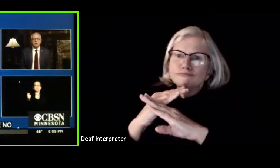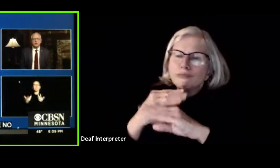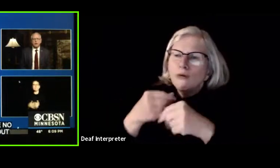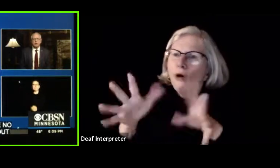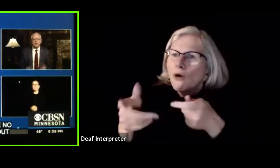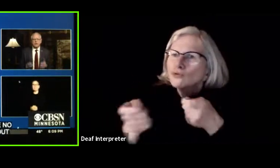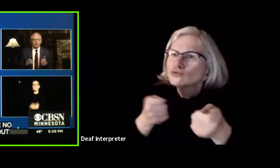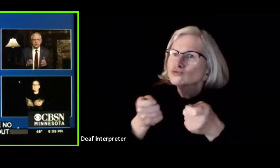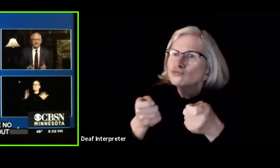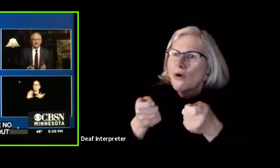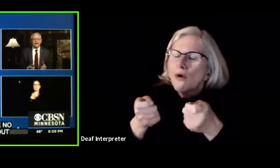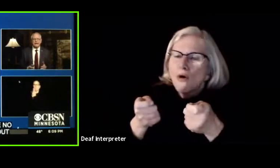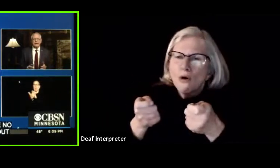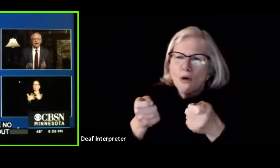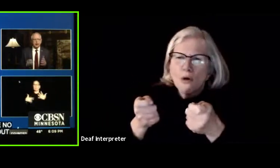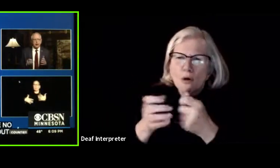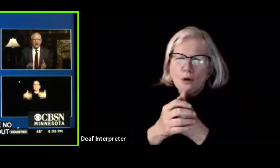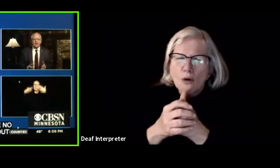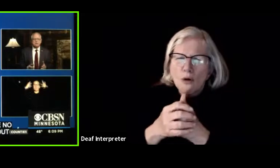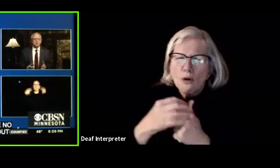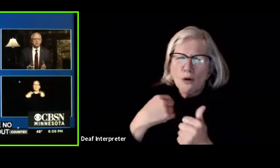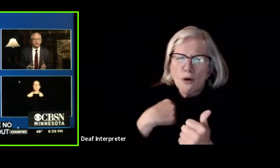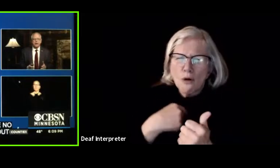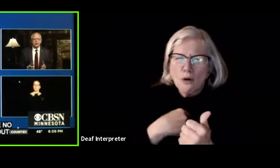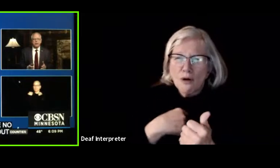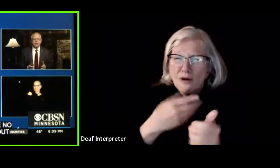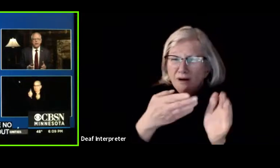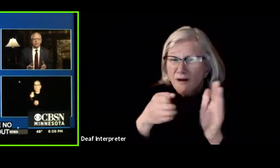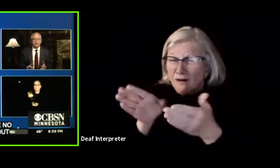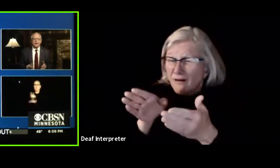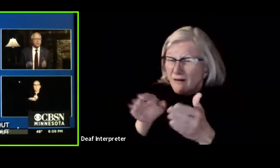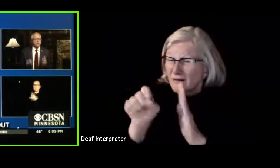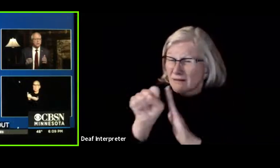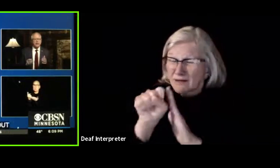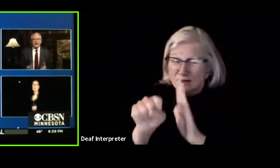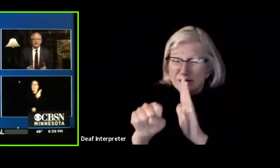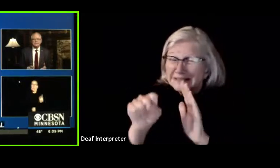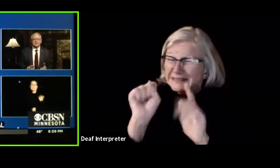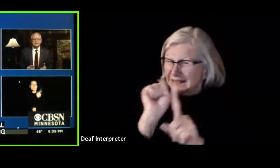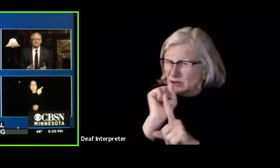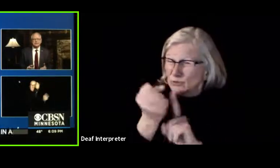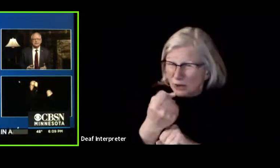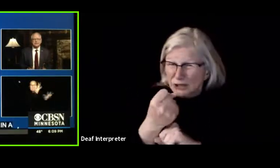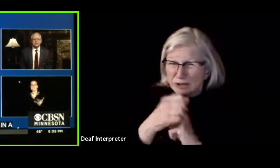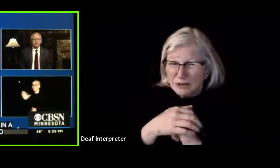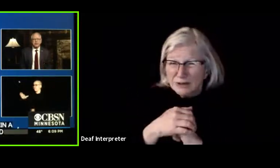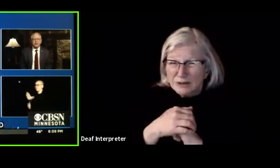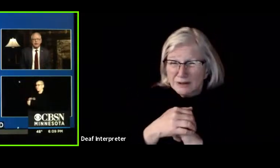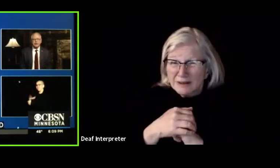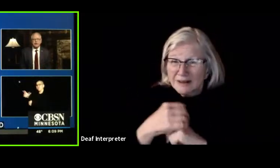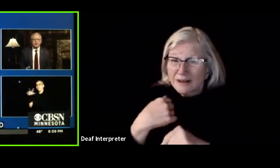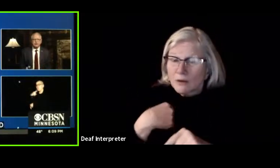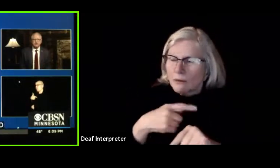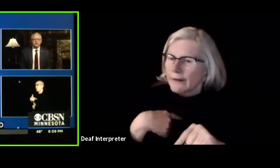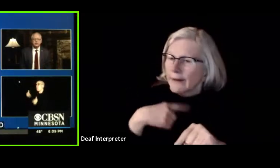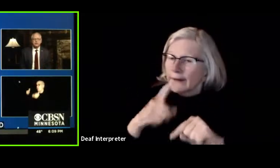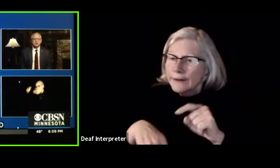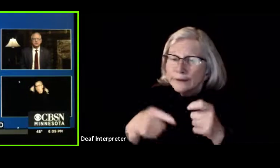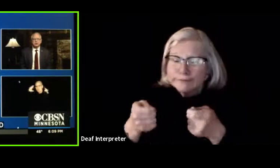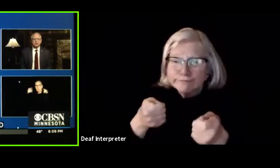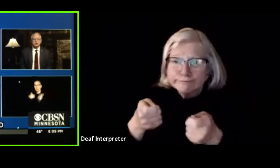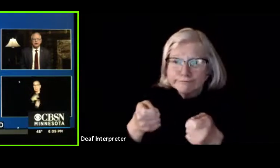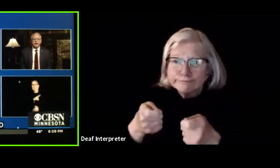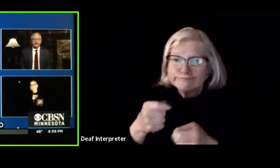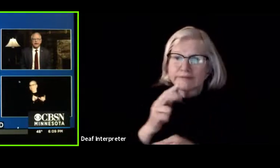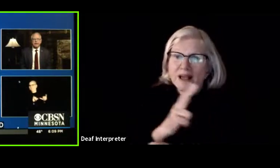situation where we could contain and our hospitals were not overwhelmed and we were not seeing the community spread rate to the situation